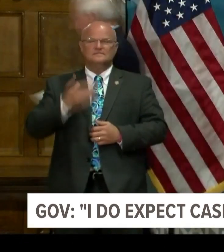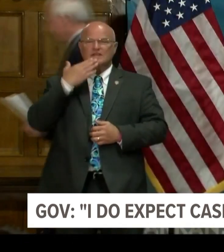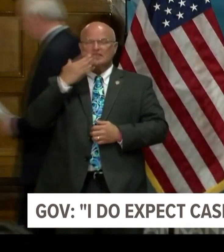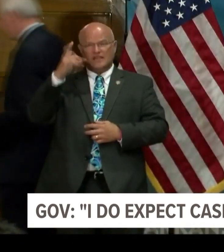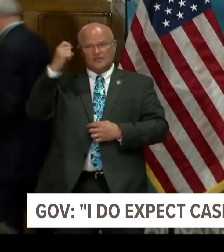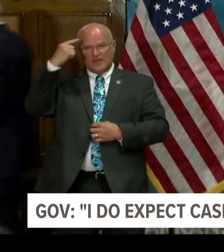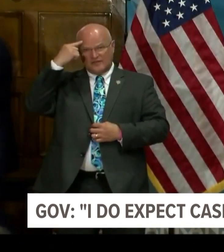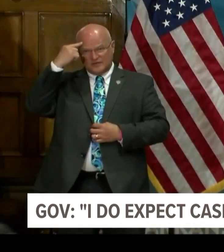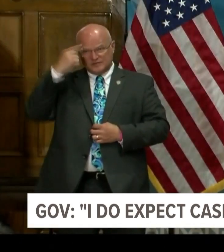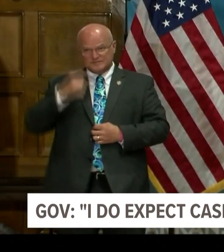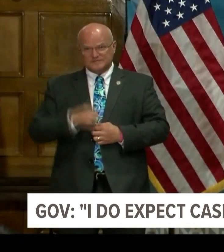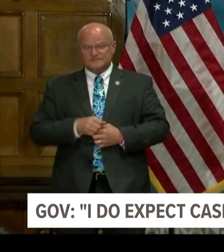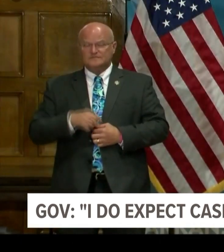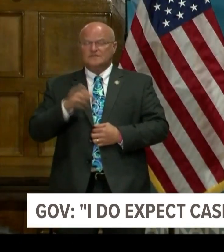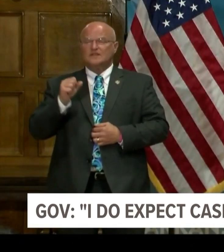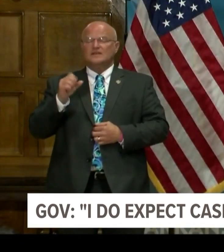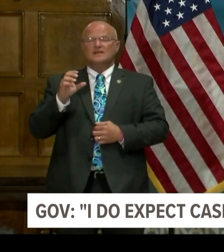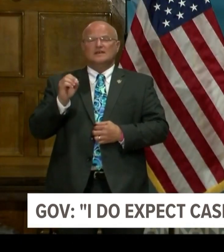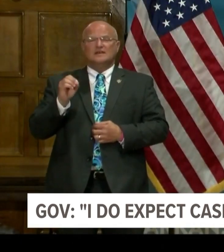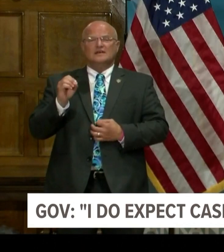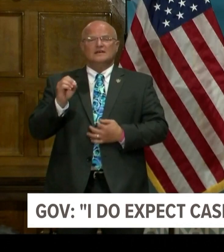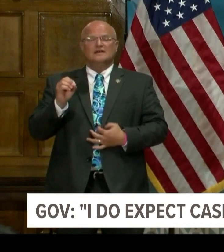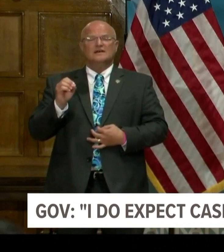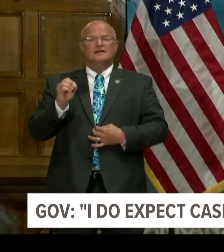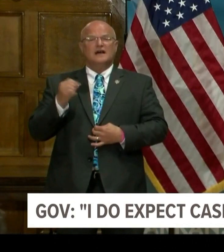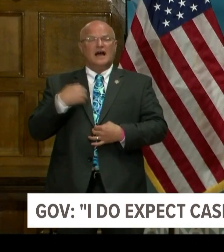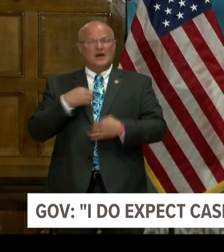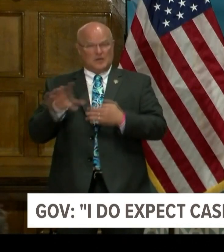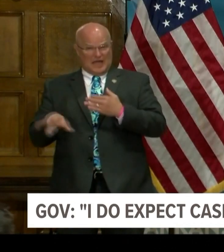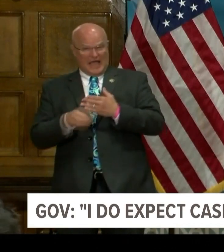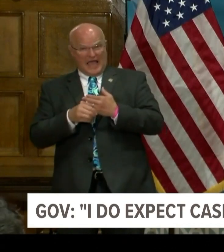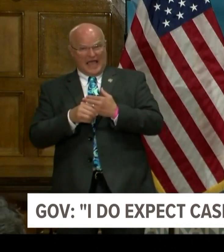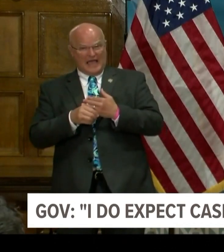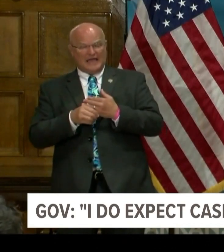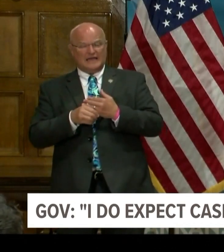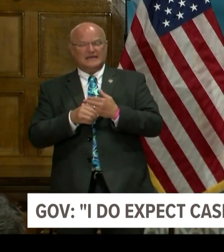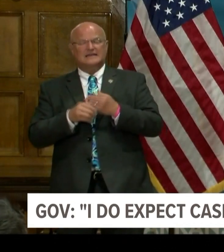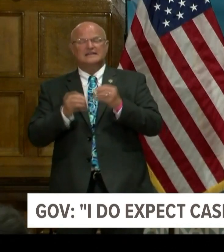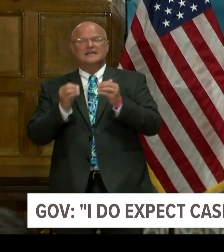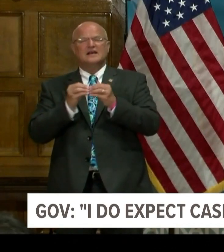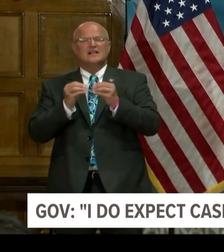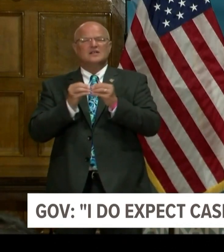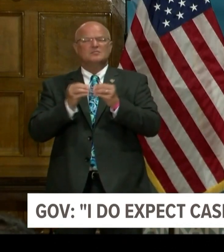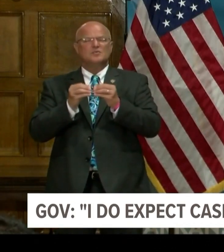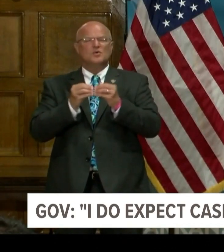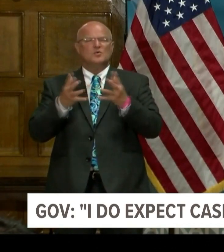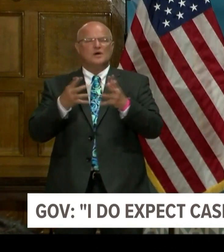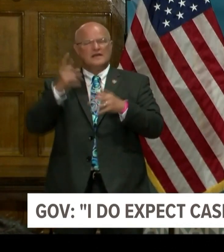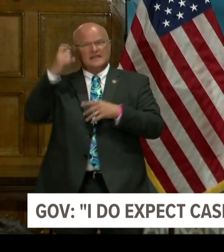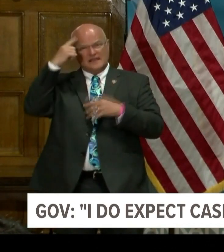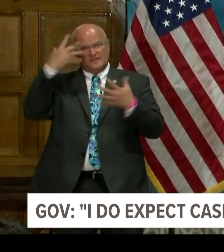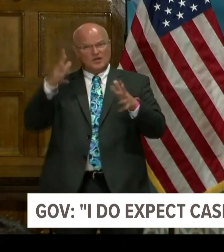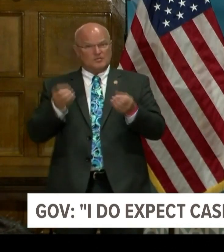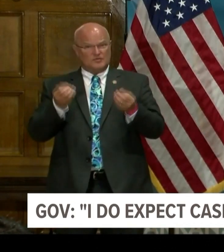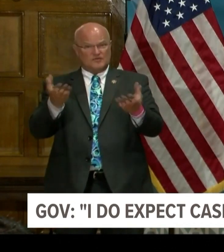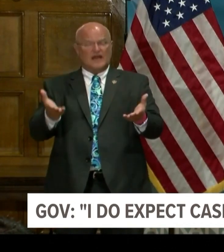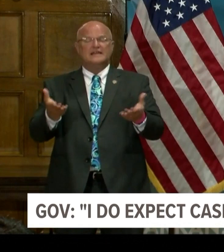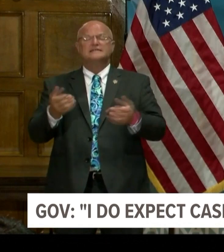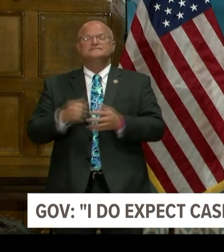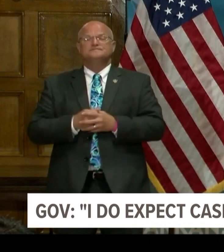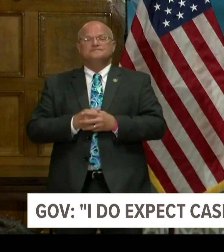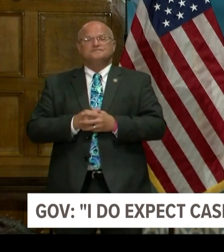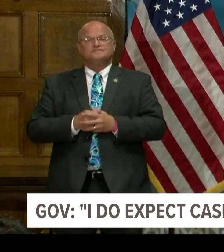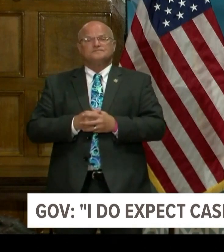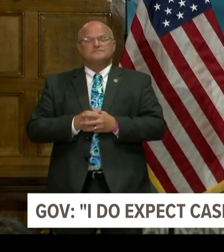Thank you, Governor. So I will add a little bit of granularity to what the Governor has already provided.